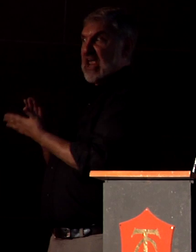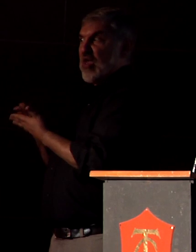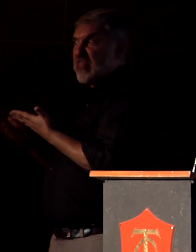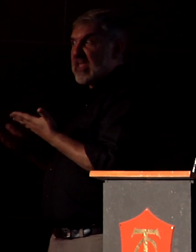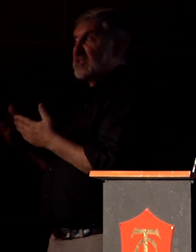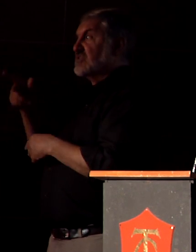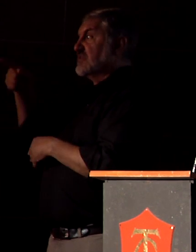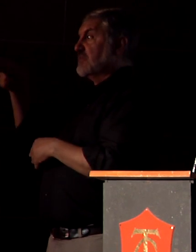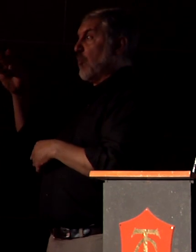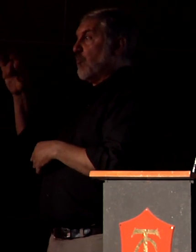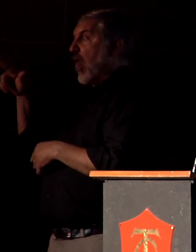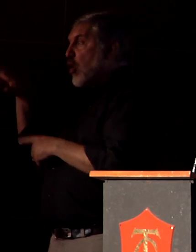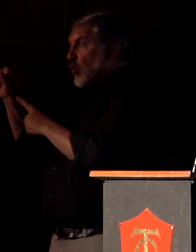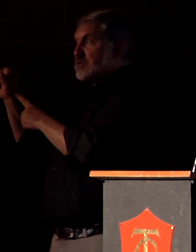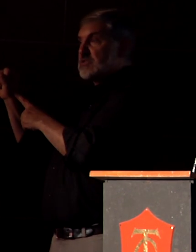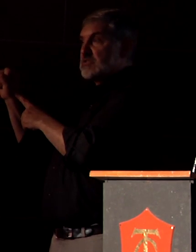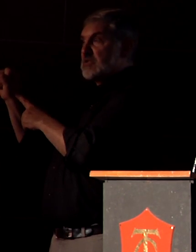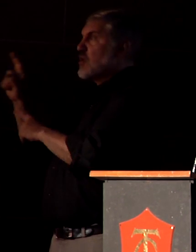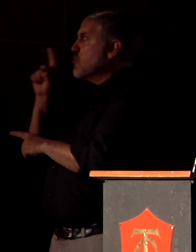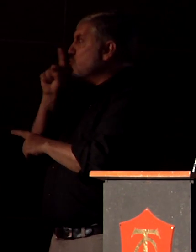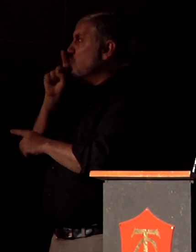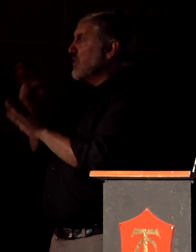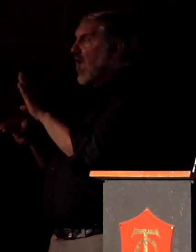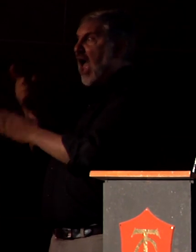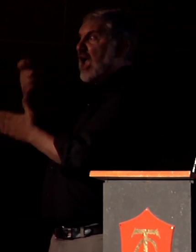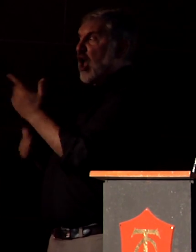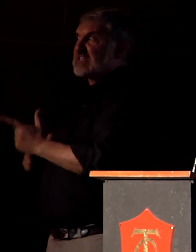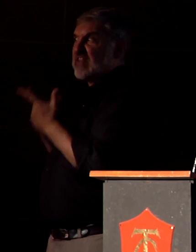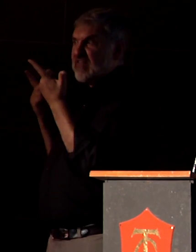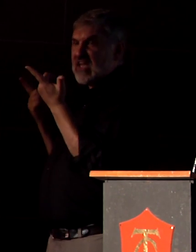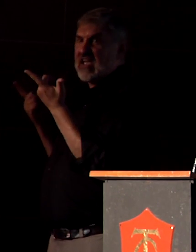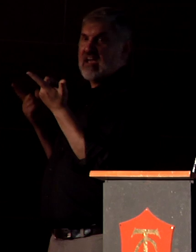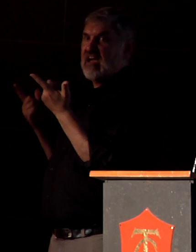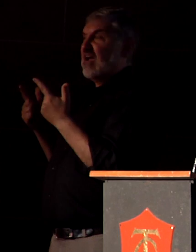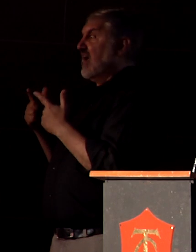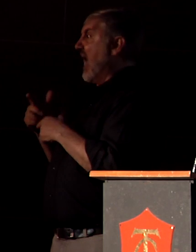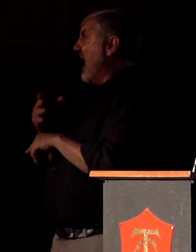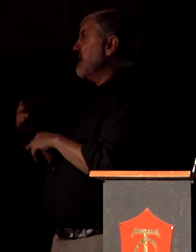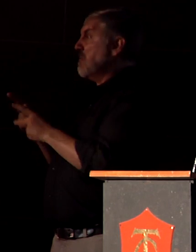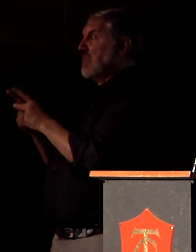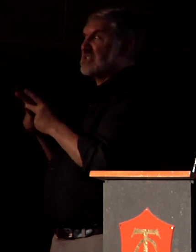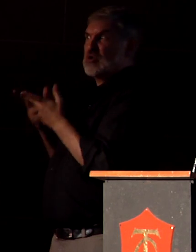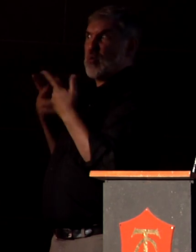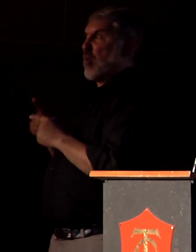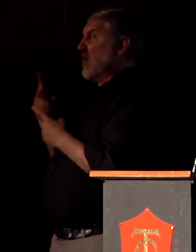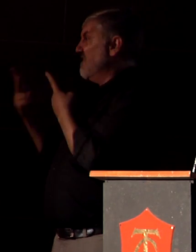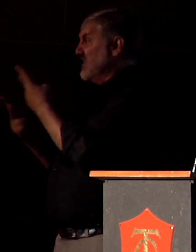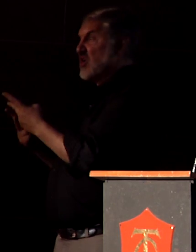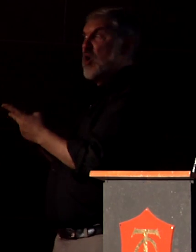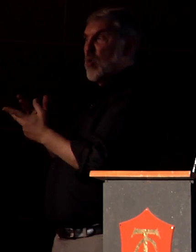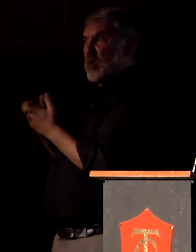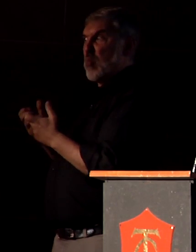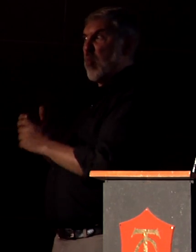things, predators, really, really high costs of living, and other and places that we don't want to go to. We want them to